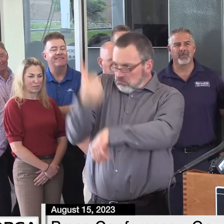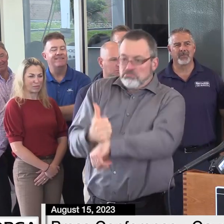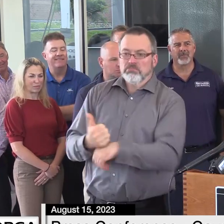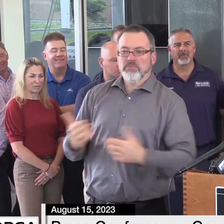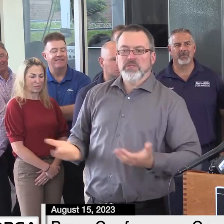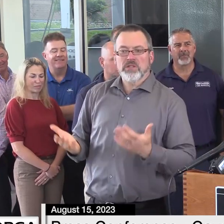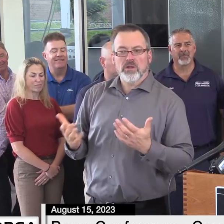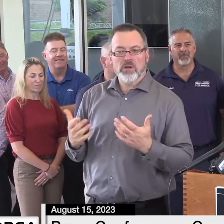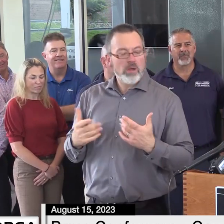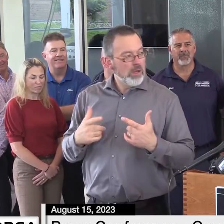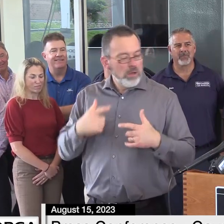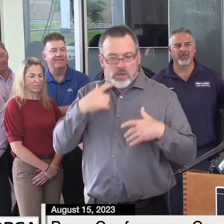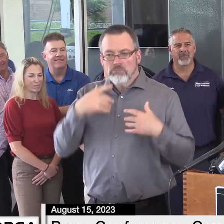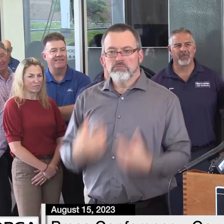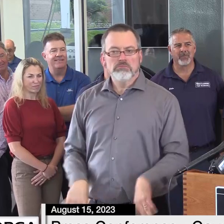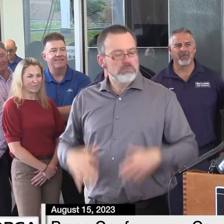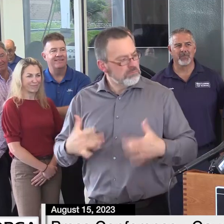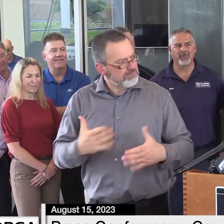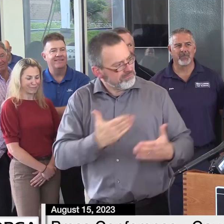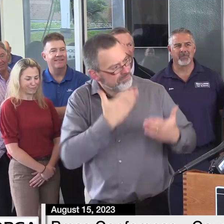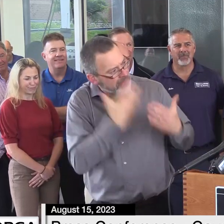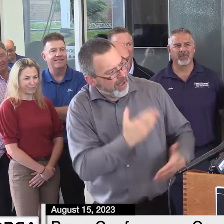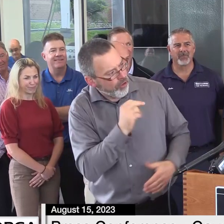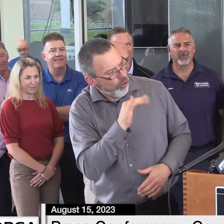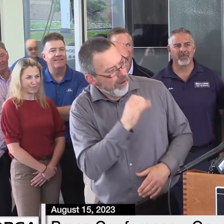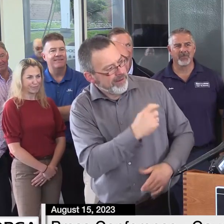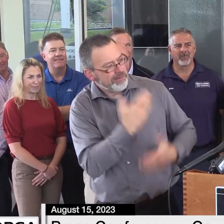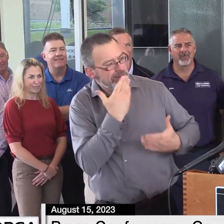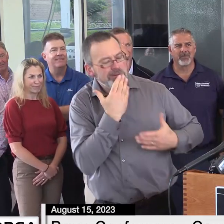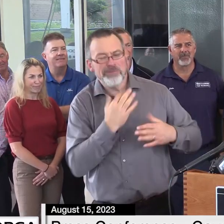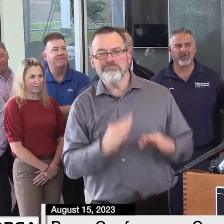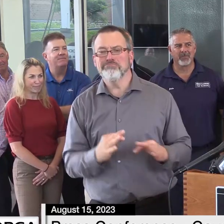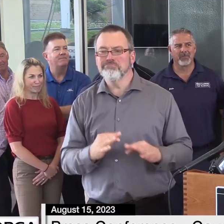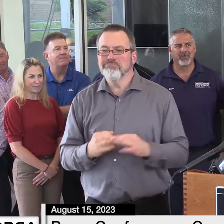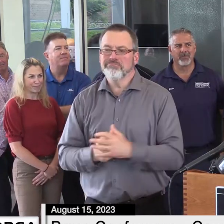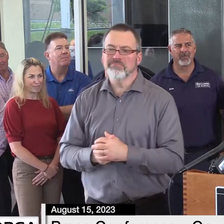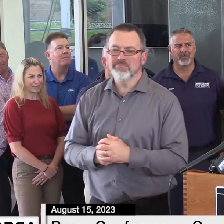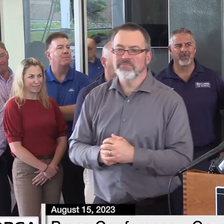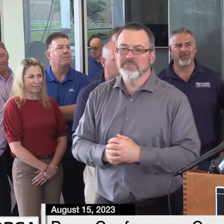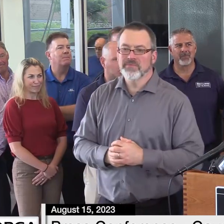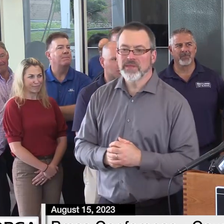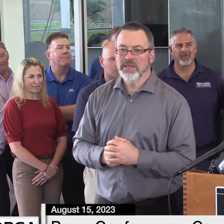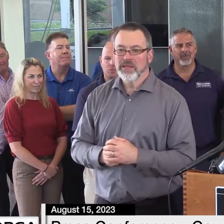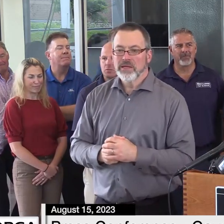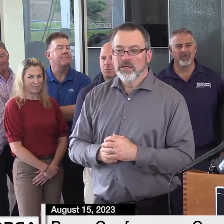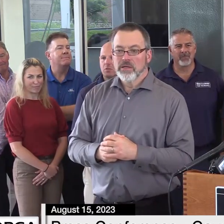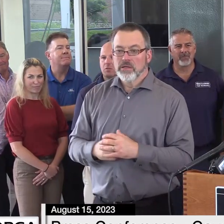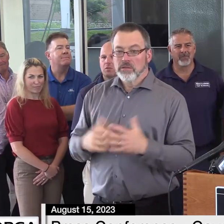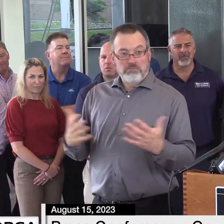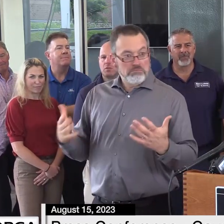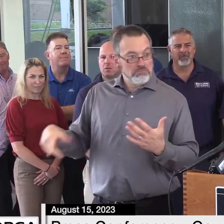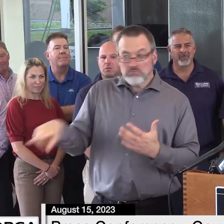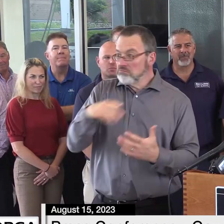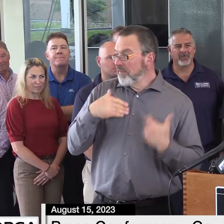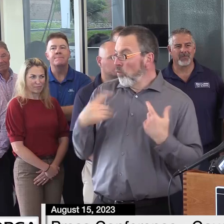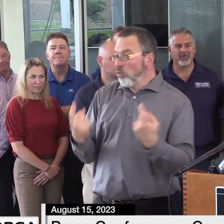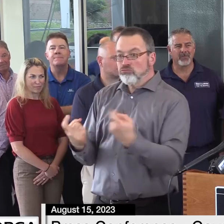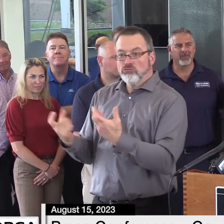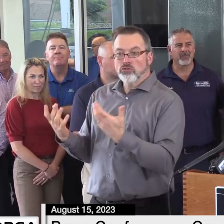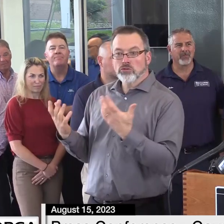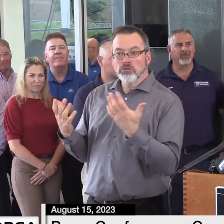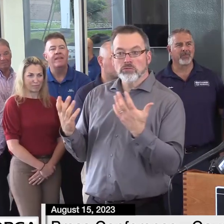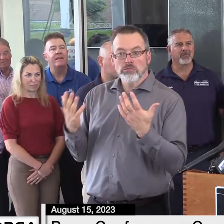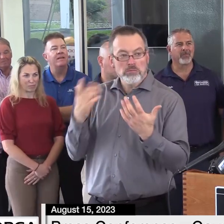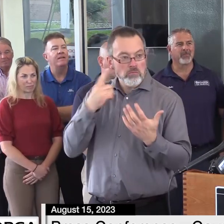this is incredibly generous, and I thank you so much for that. With that, I'm sure you have some questions for us, either